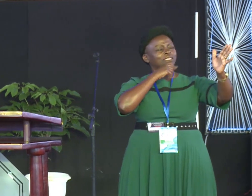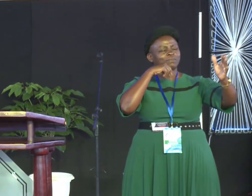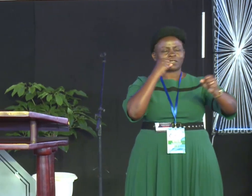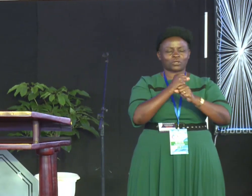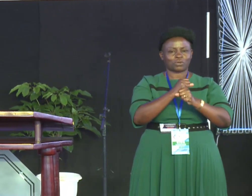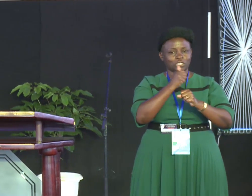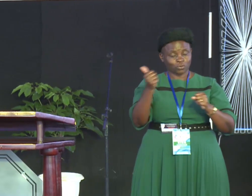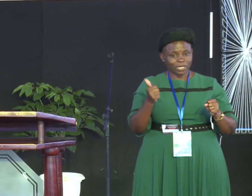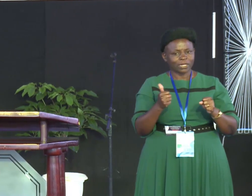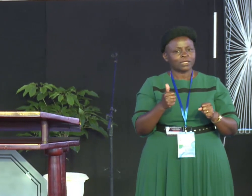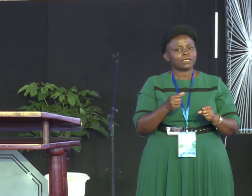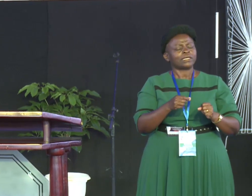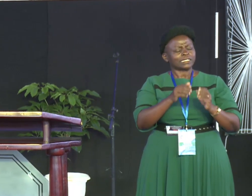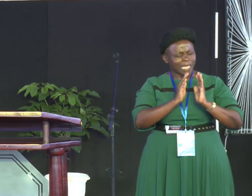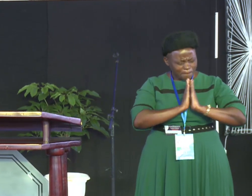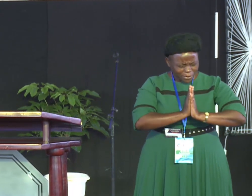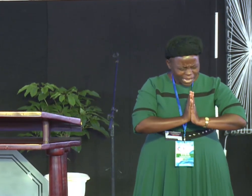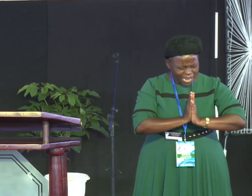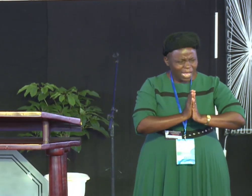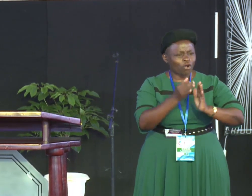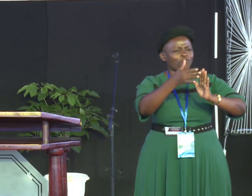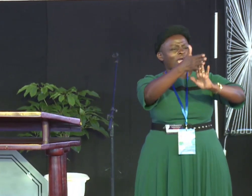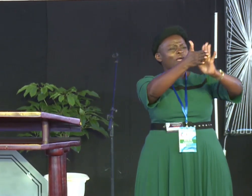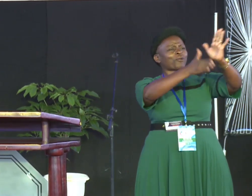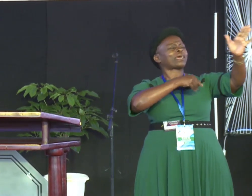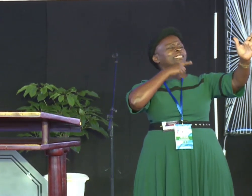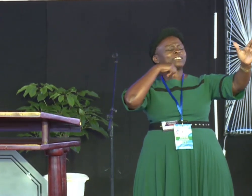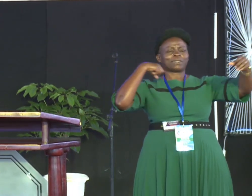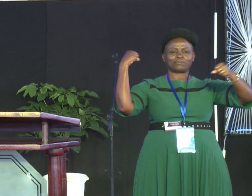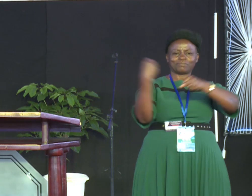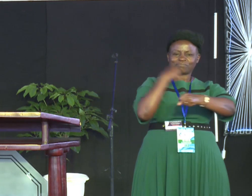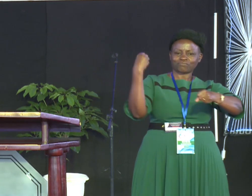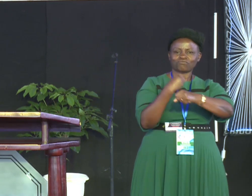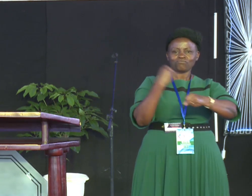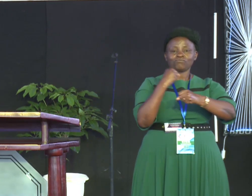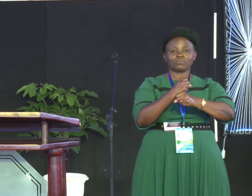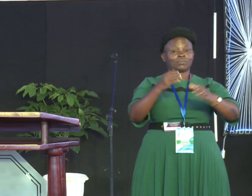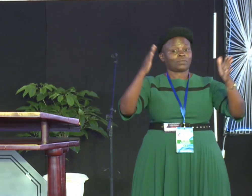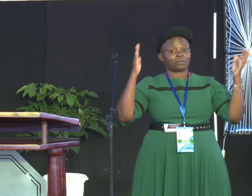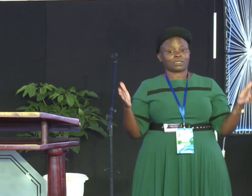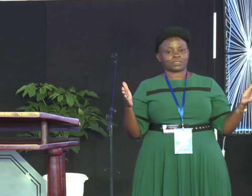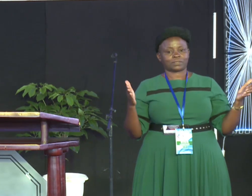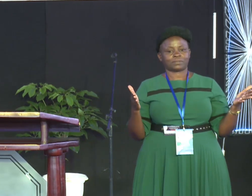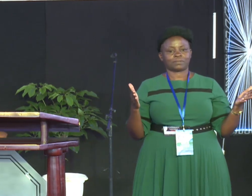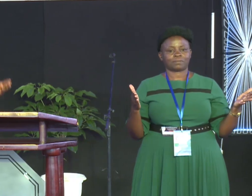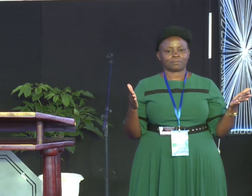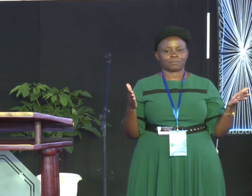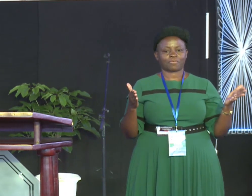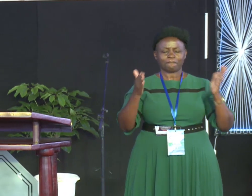much. The effective fervent prayer of a righteous man avails much. Nti esala